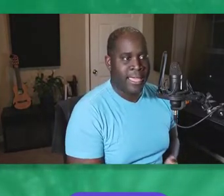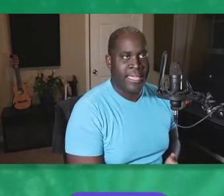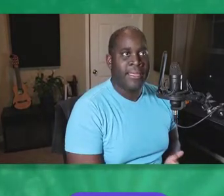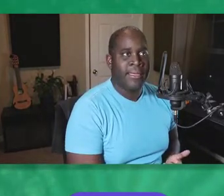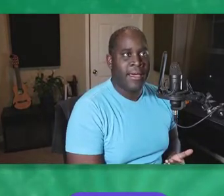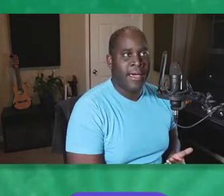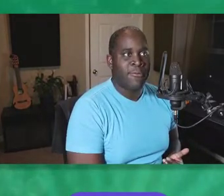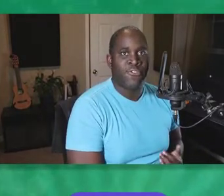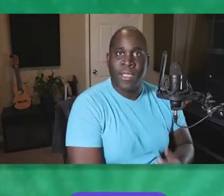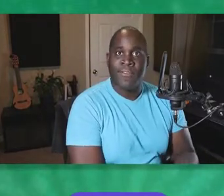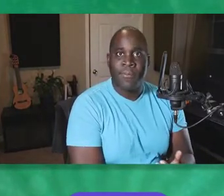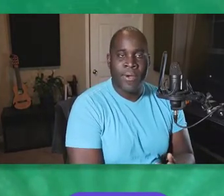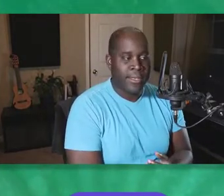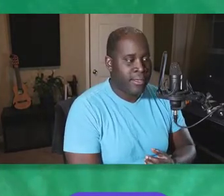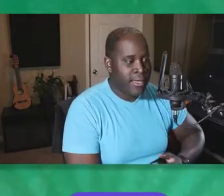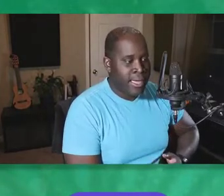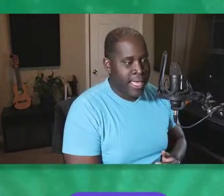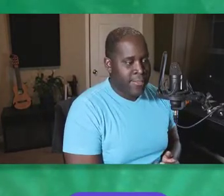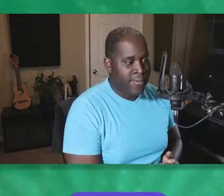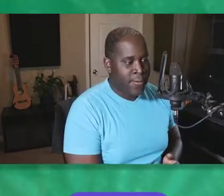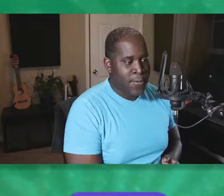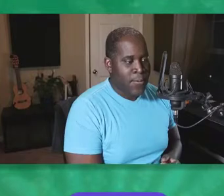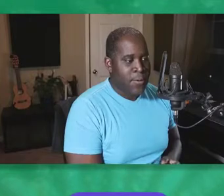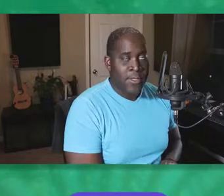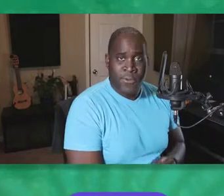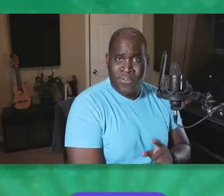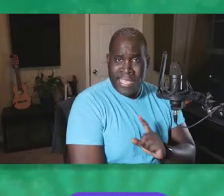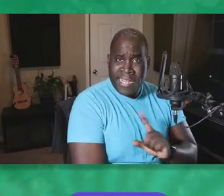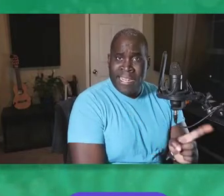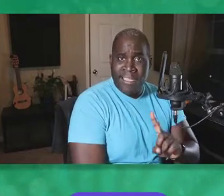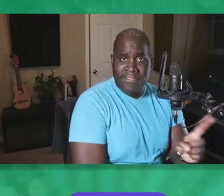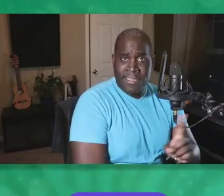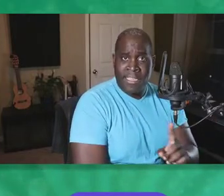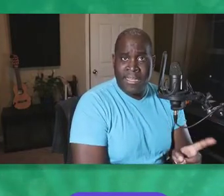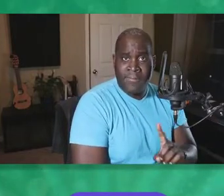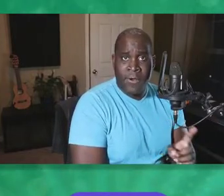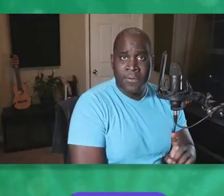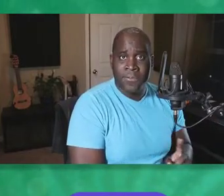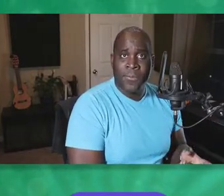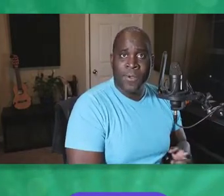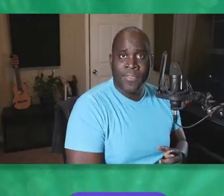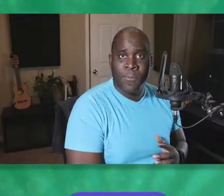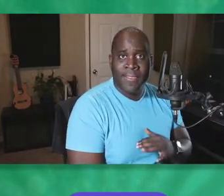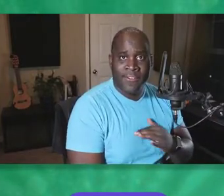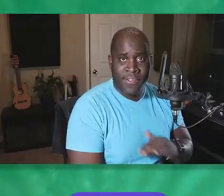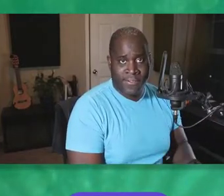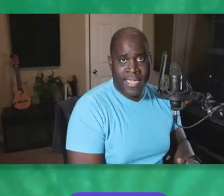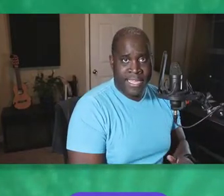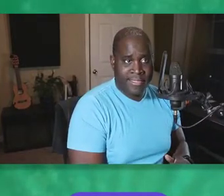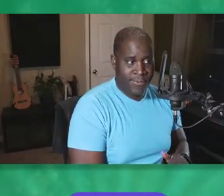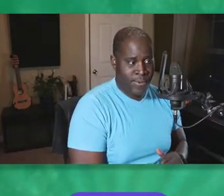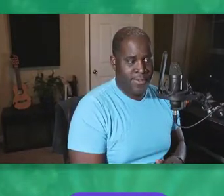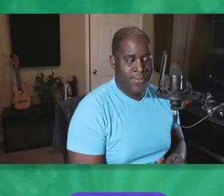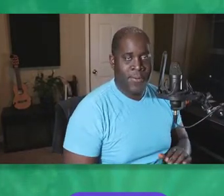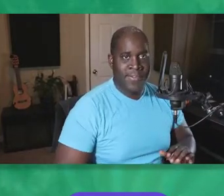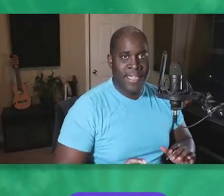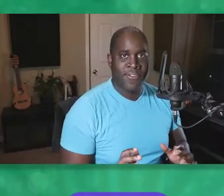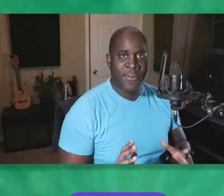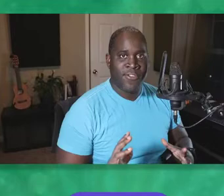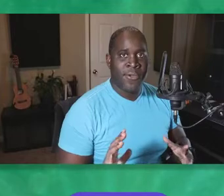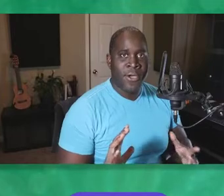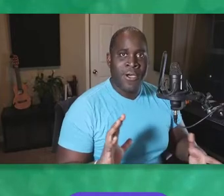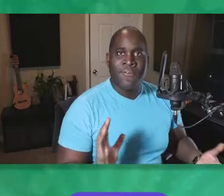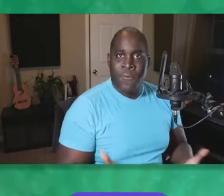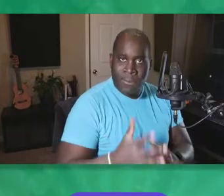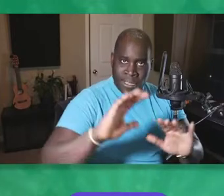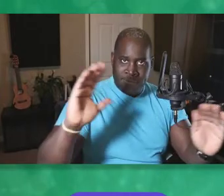and, like, straight to the point. And so stubborn ways there's indexing involved with the way that she's signing at this point. So it's not so